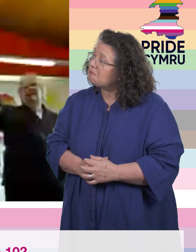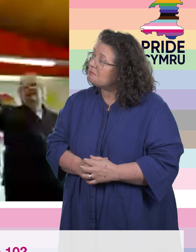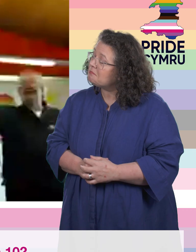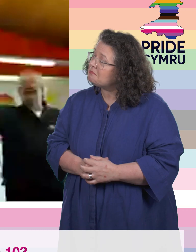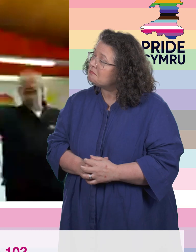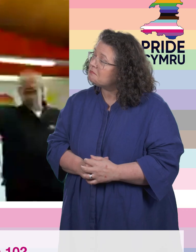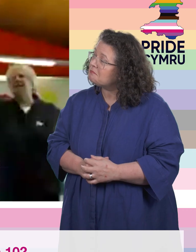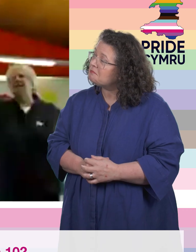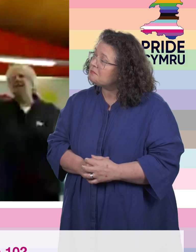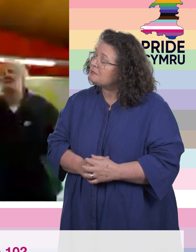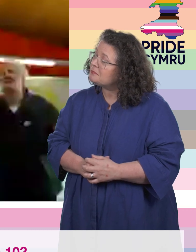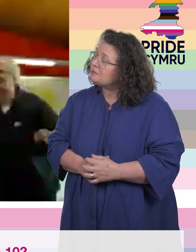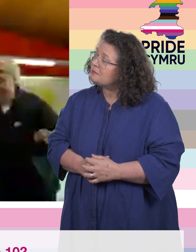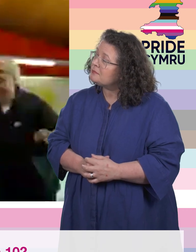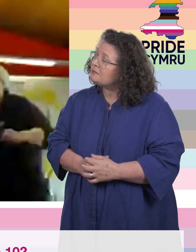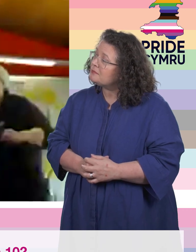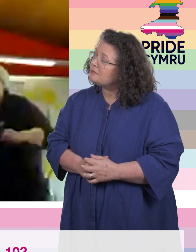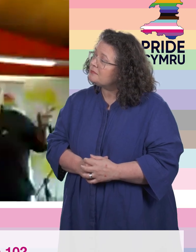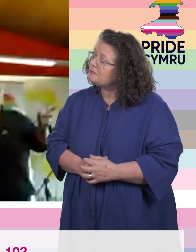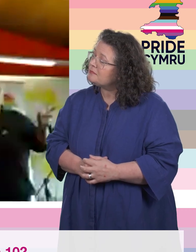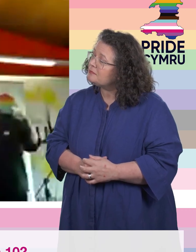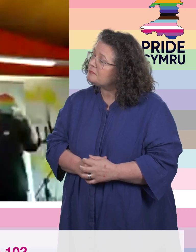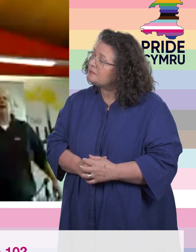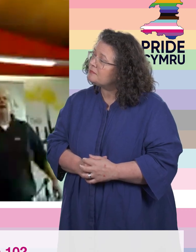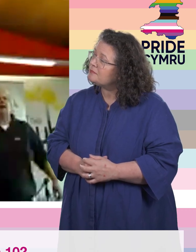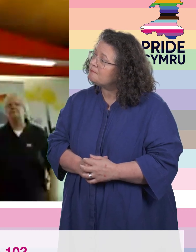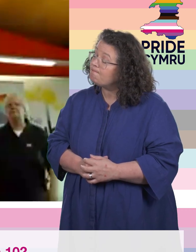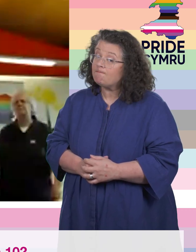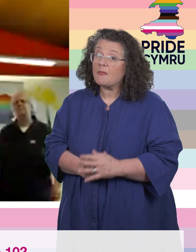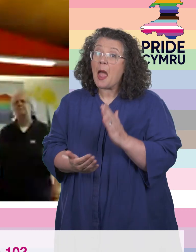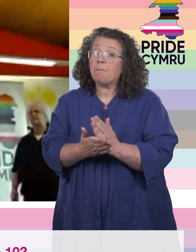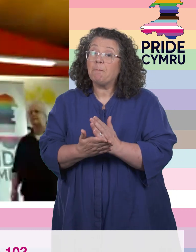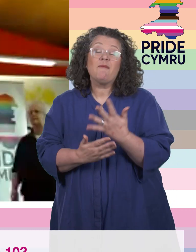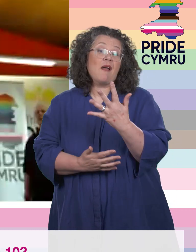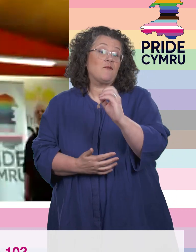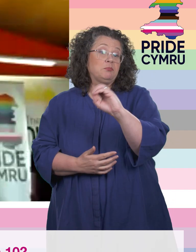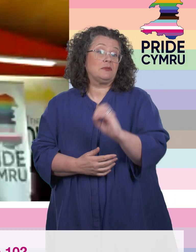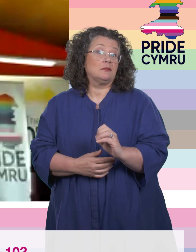1. 1. 3. 3. 5.